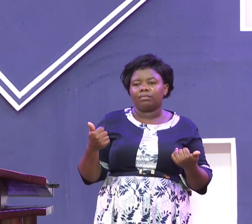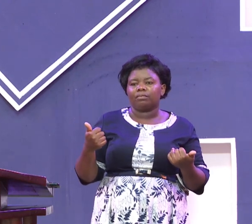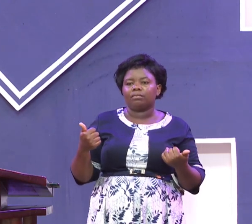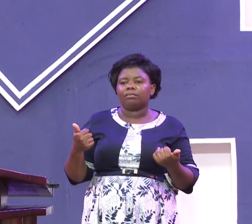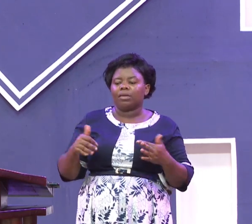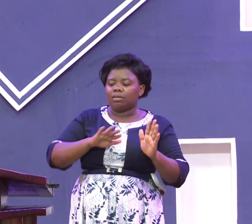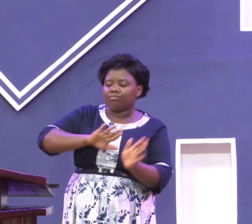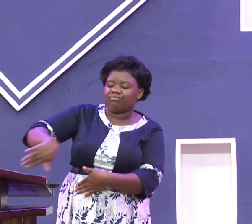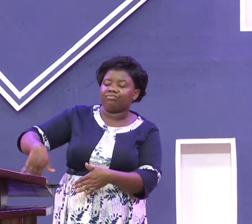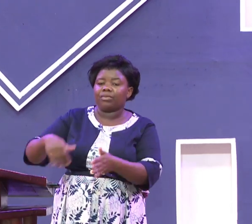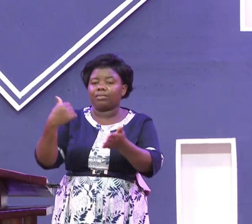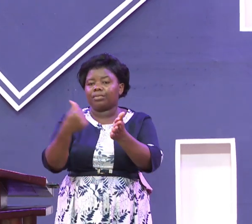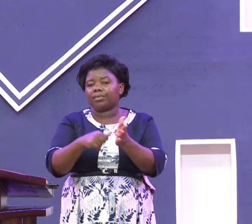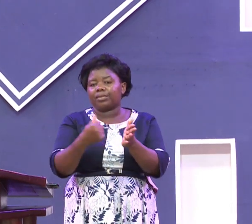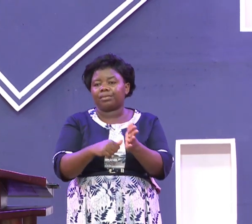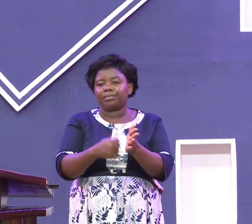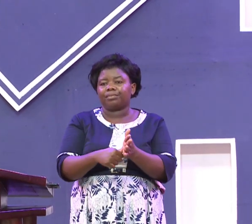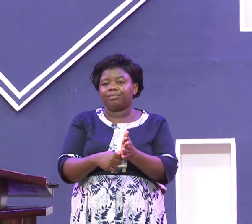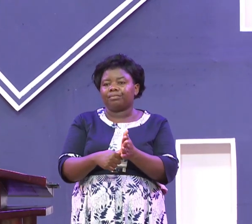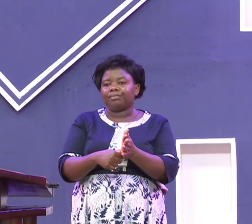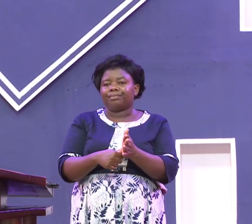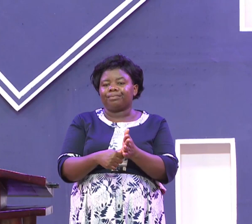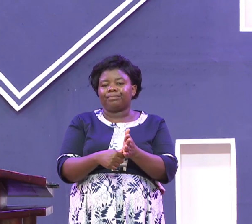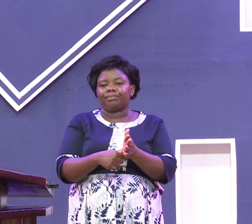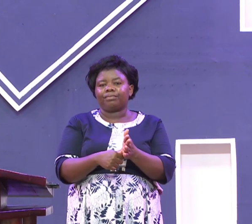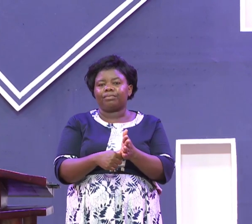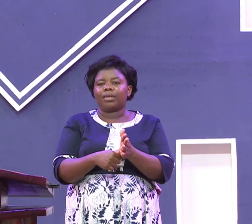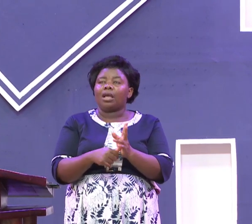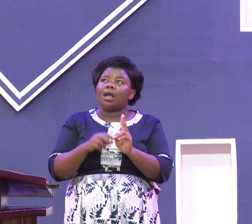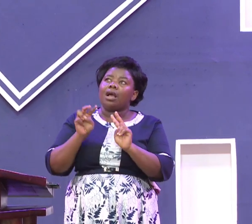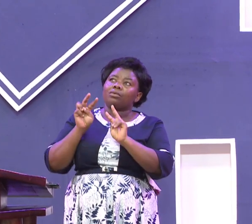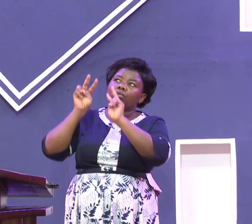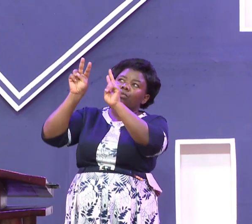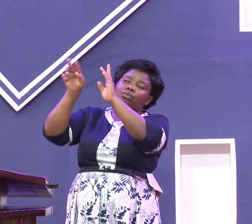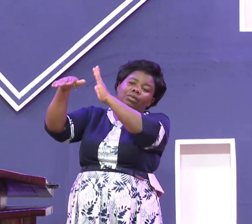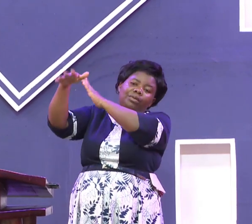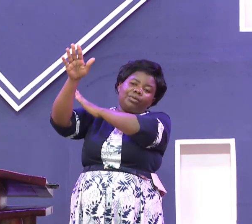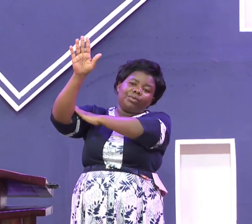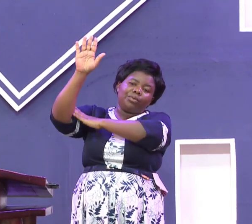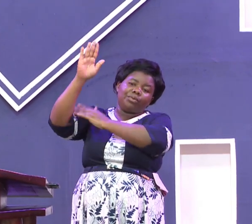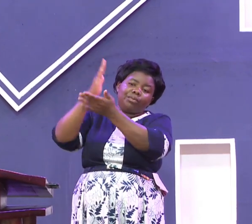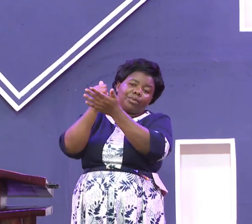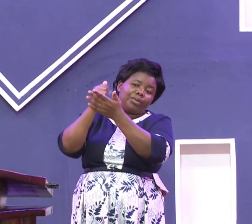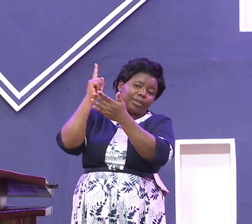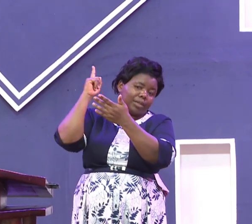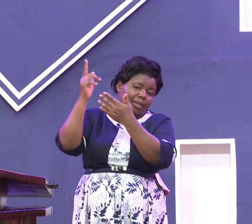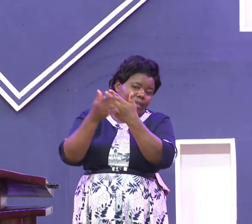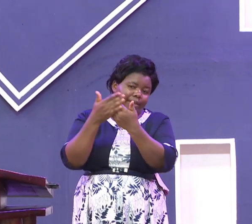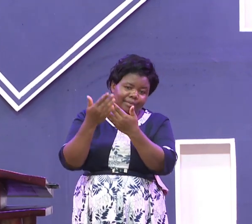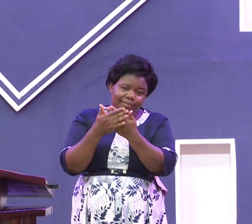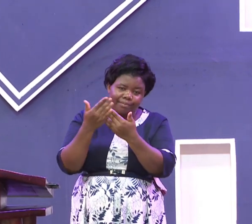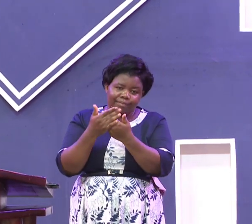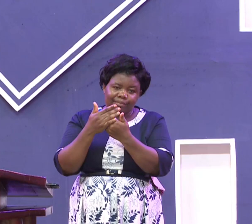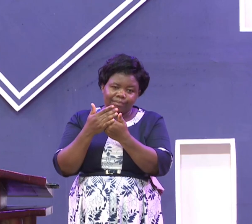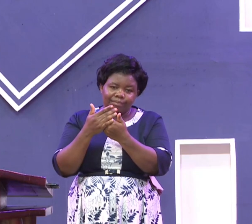amaso ebizibu. Ignore all your problems. Tunulira Katonda ngafayo. Focus on God as a caring